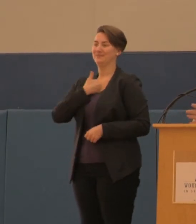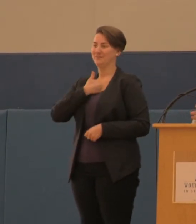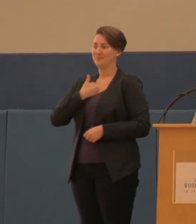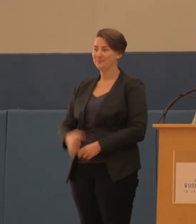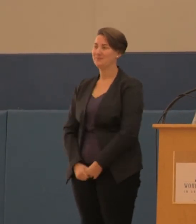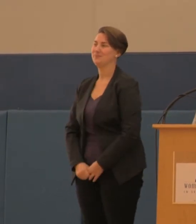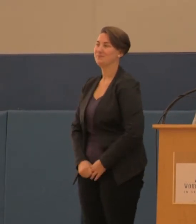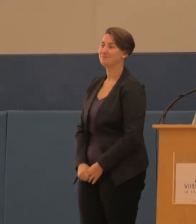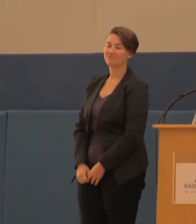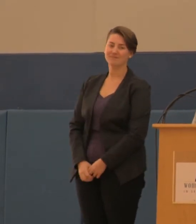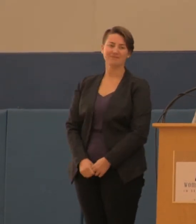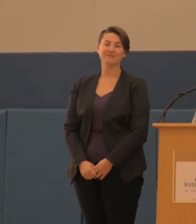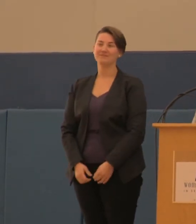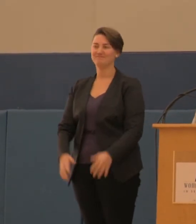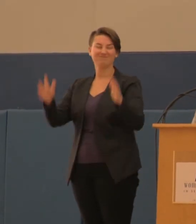are.